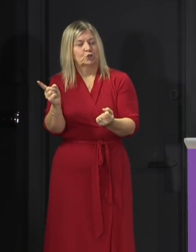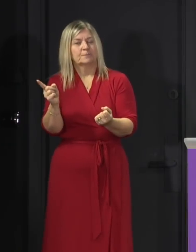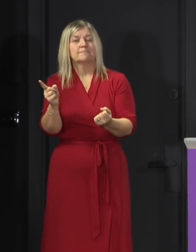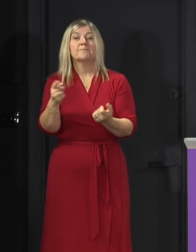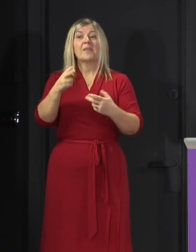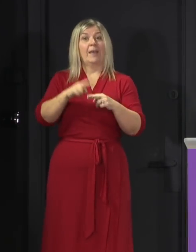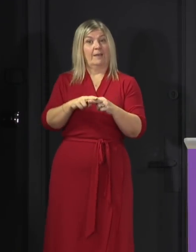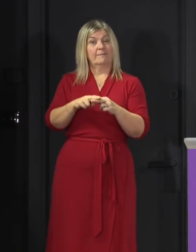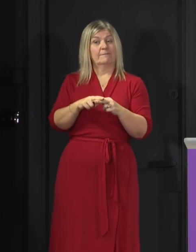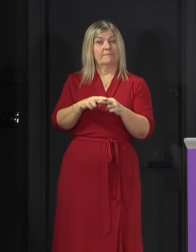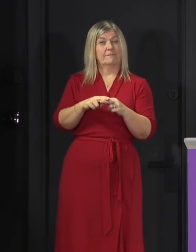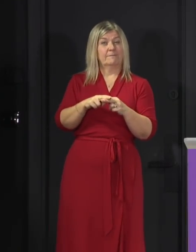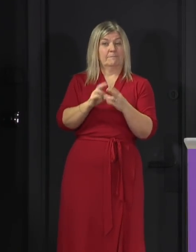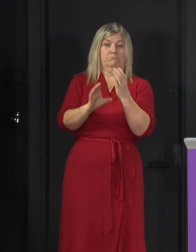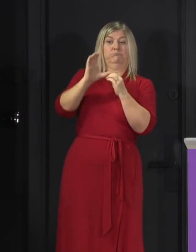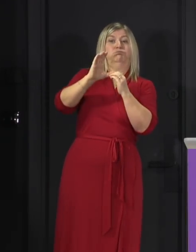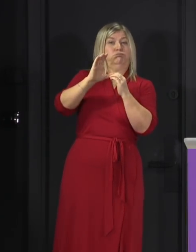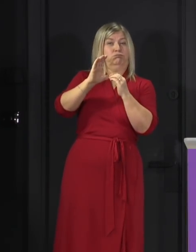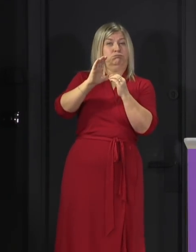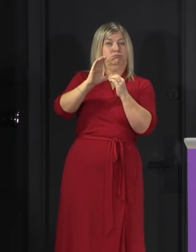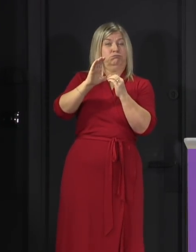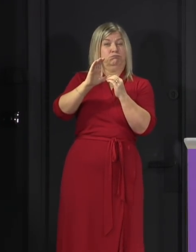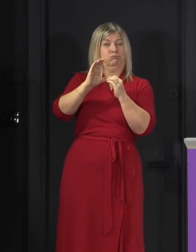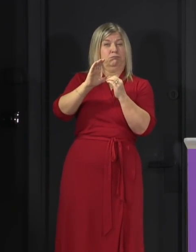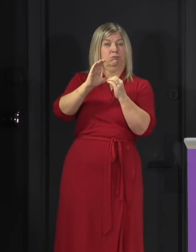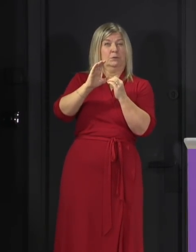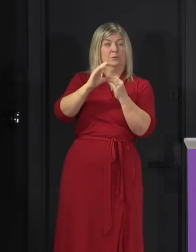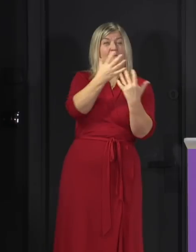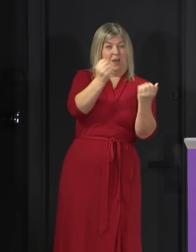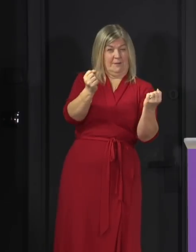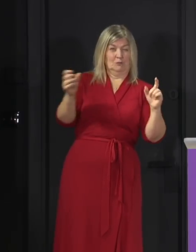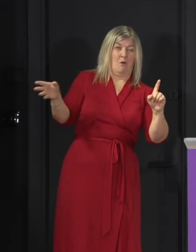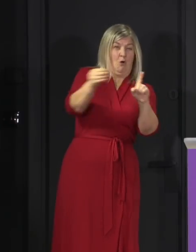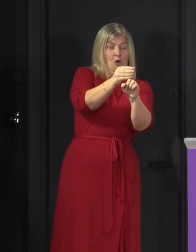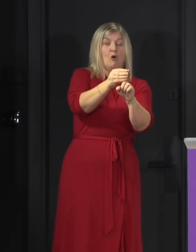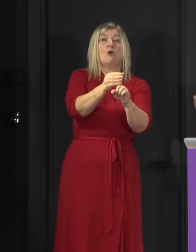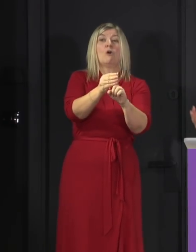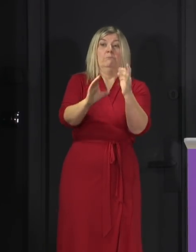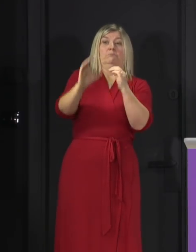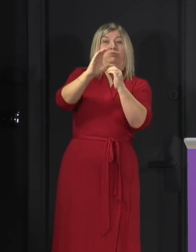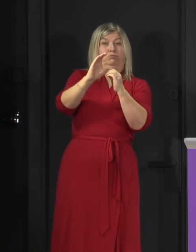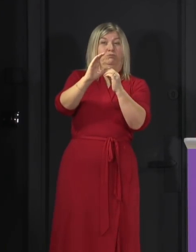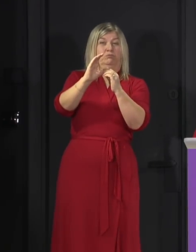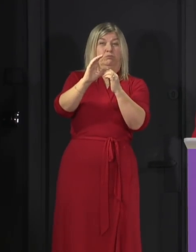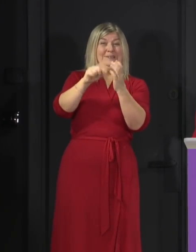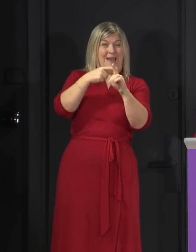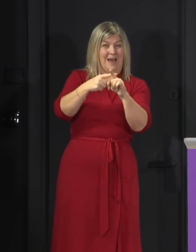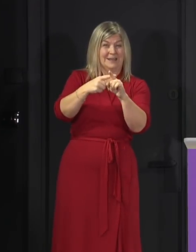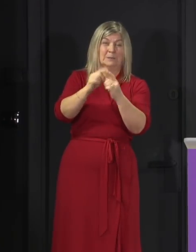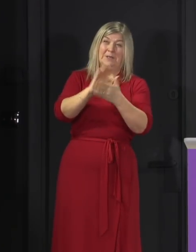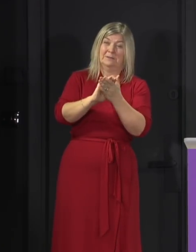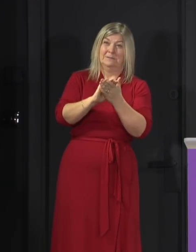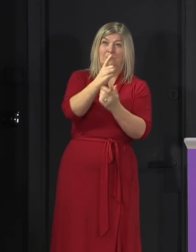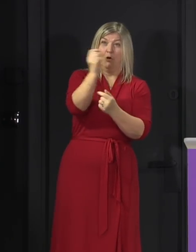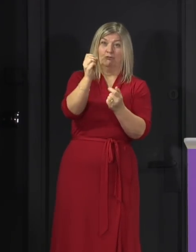we were to do that, I think the cost of that over and above the cost of the £500 bonus is another round about £100 million. And